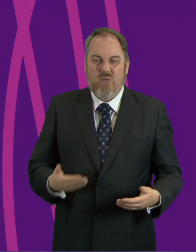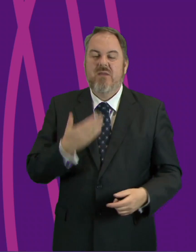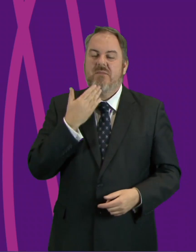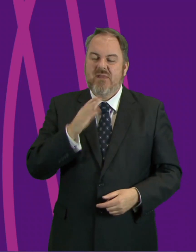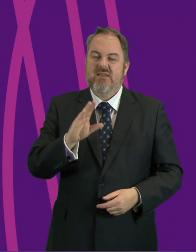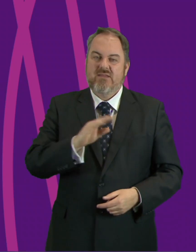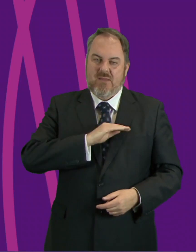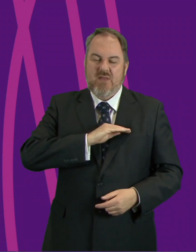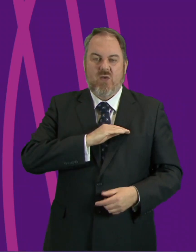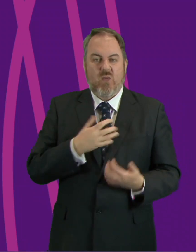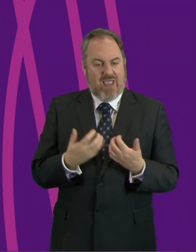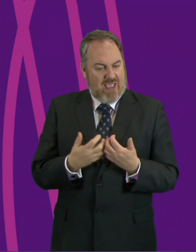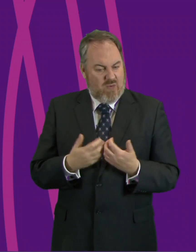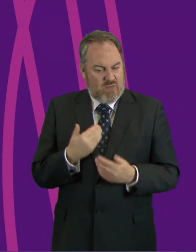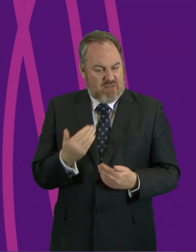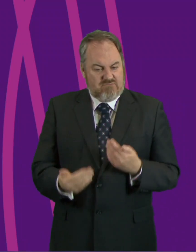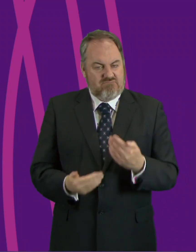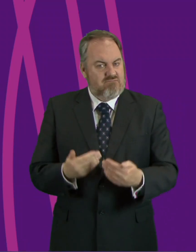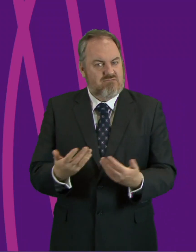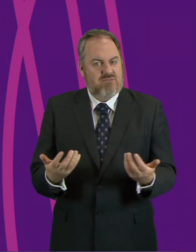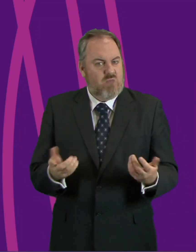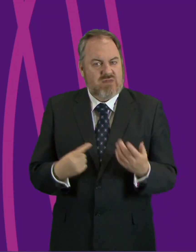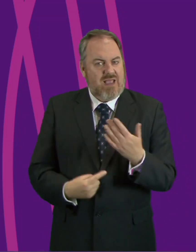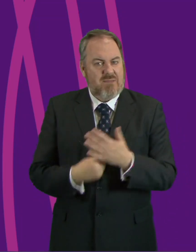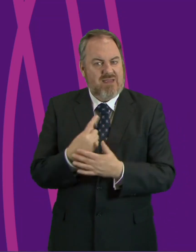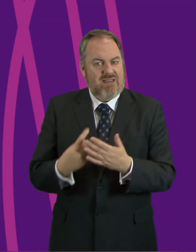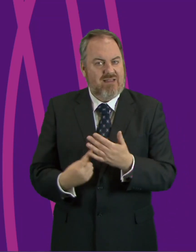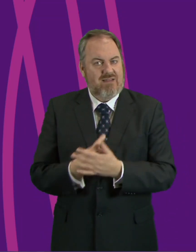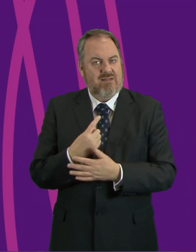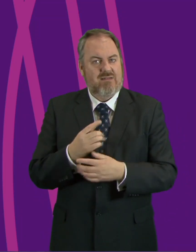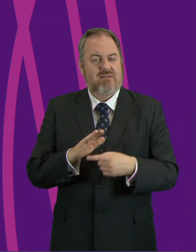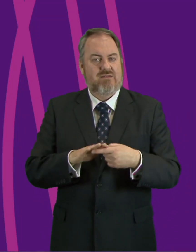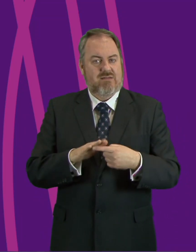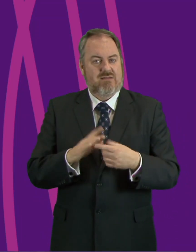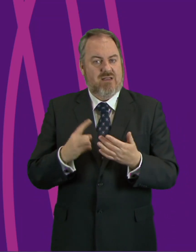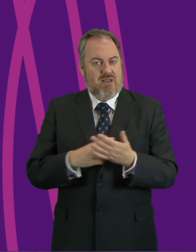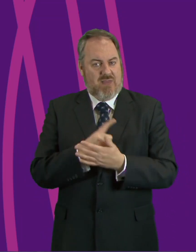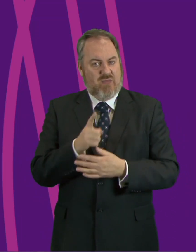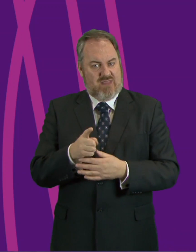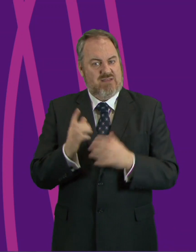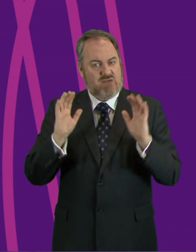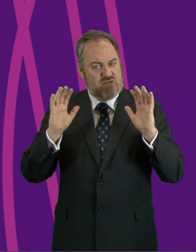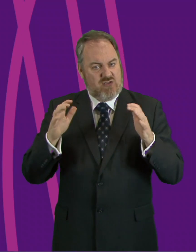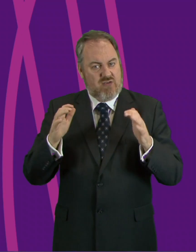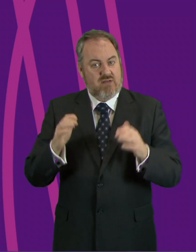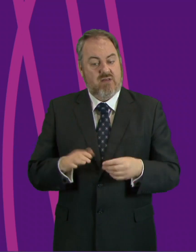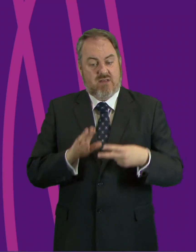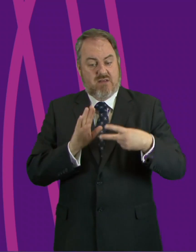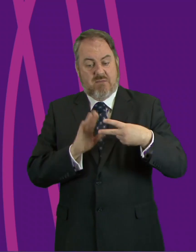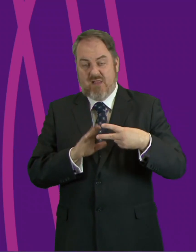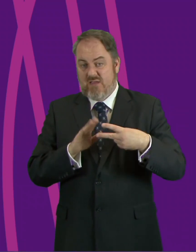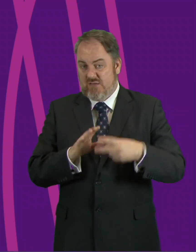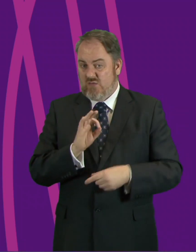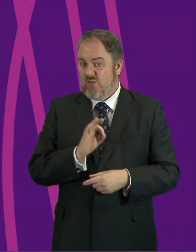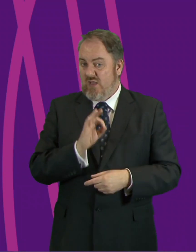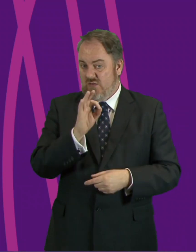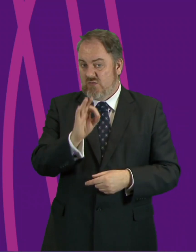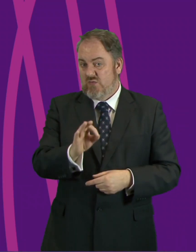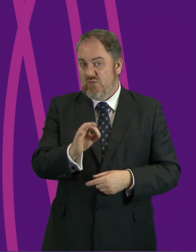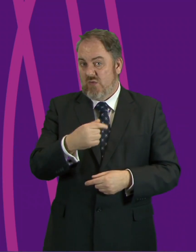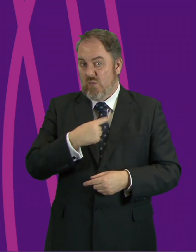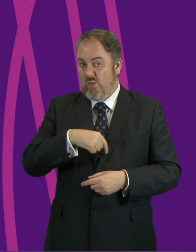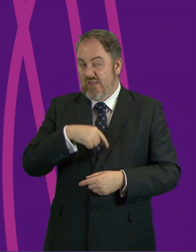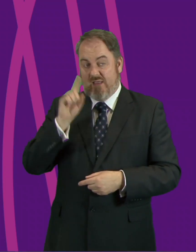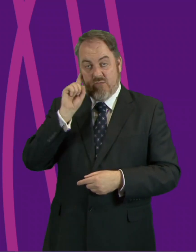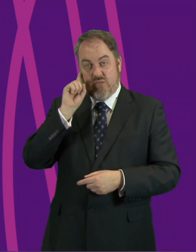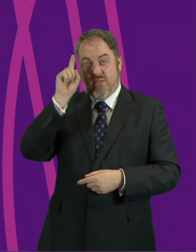from the First Minister, if that's possible, on the progress that's been made on these issues. Can I also invite her to consider our proposals for a way